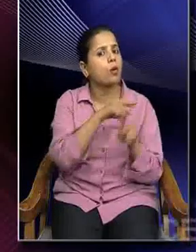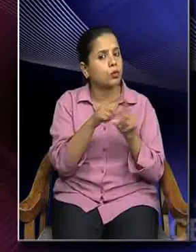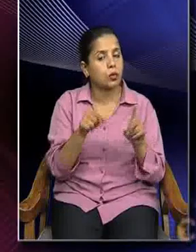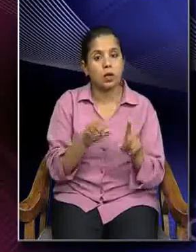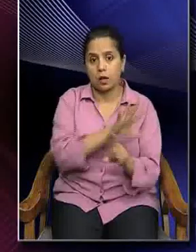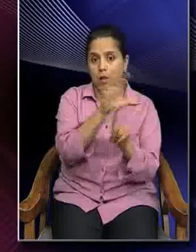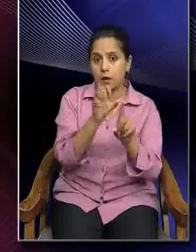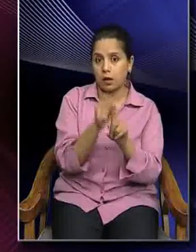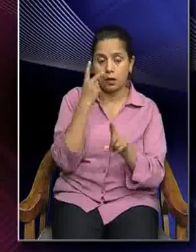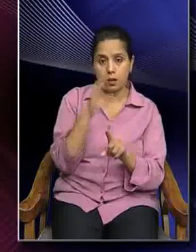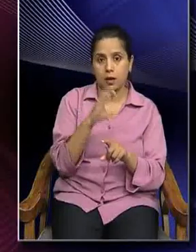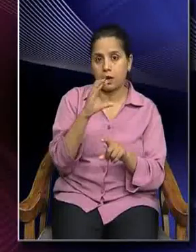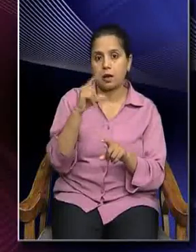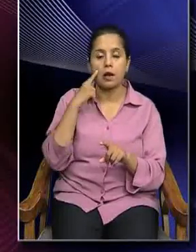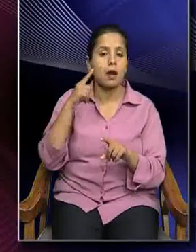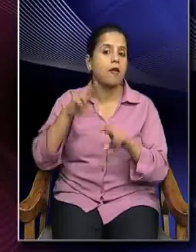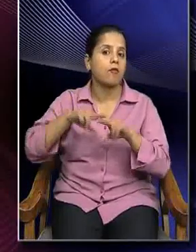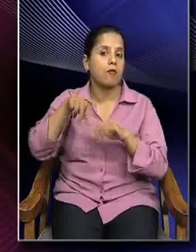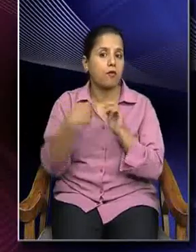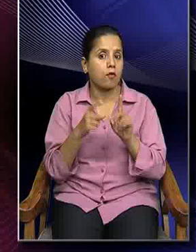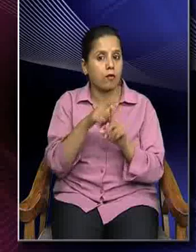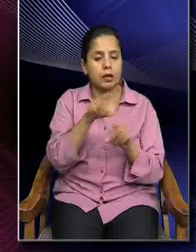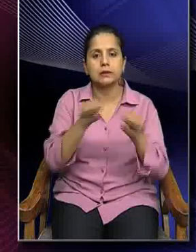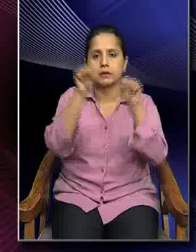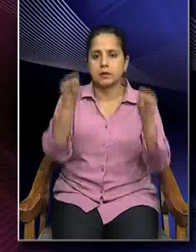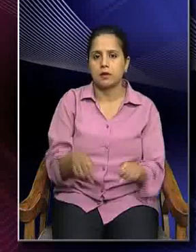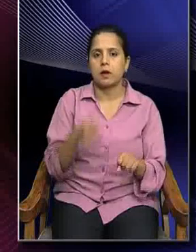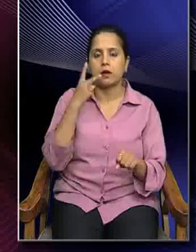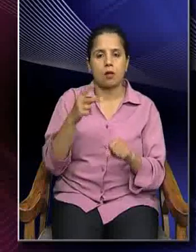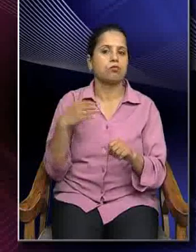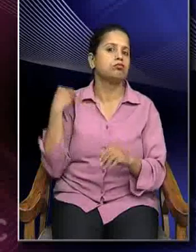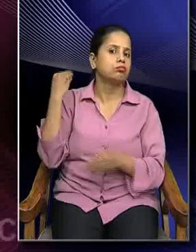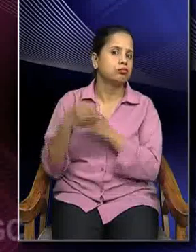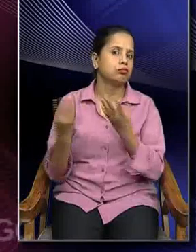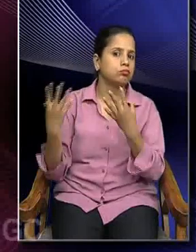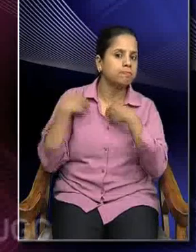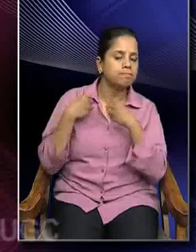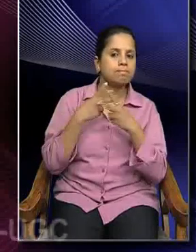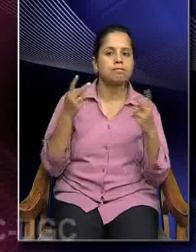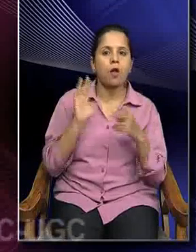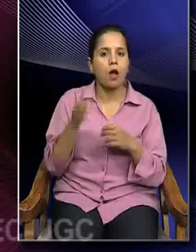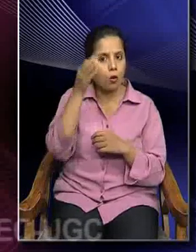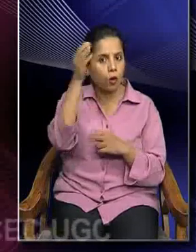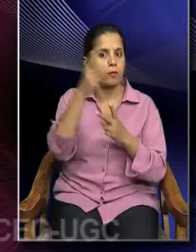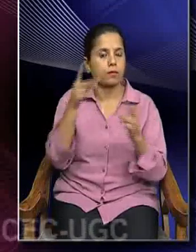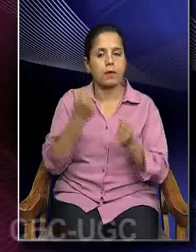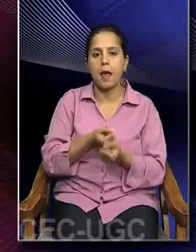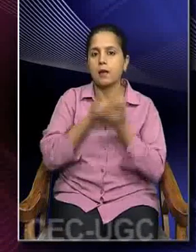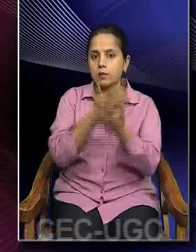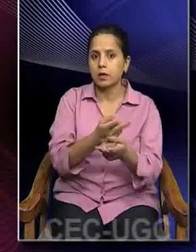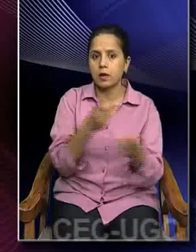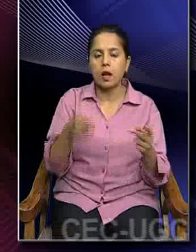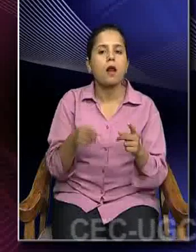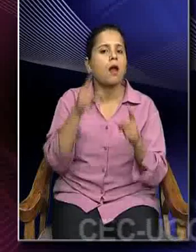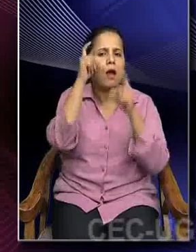Culture, according to Clifford Gates, is a system of inherited conceptions expressed in